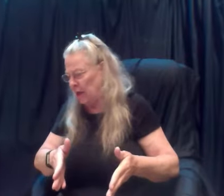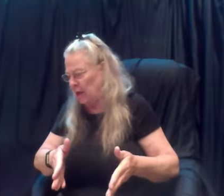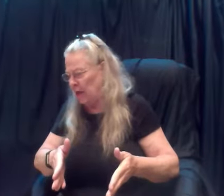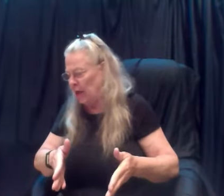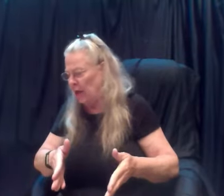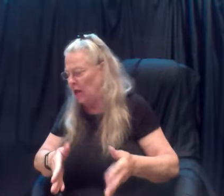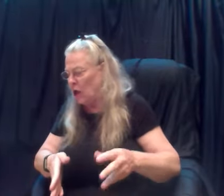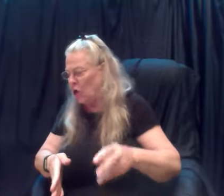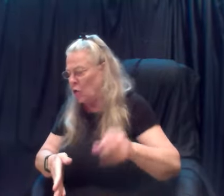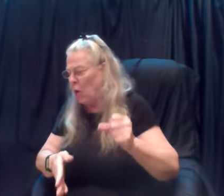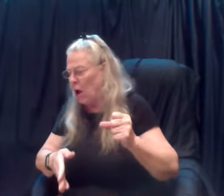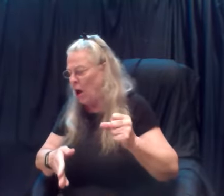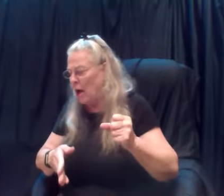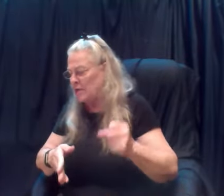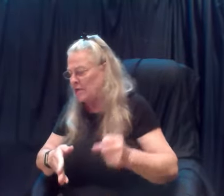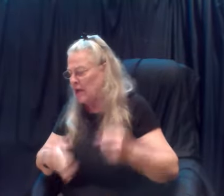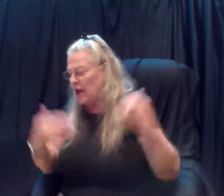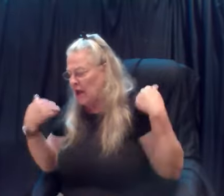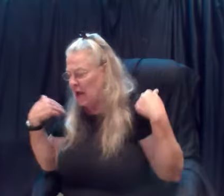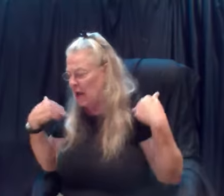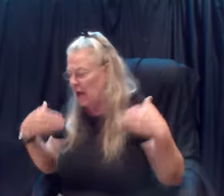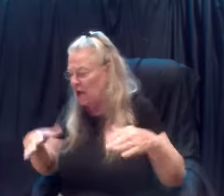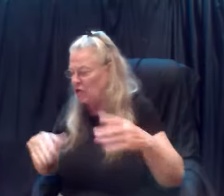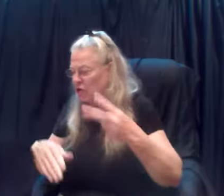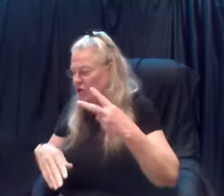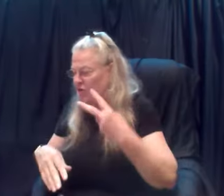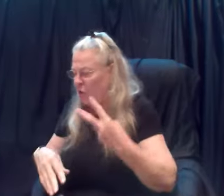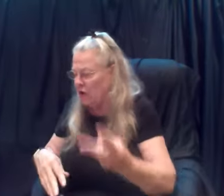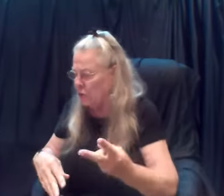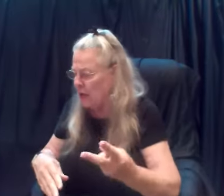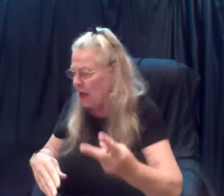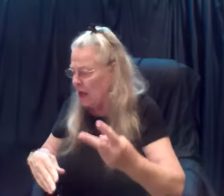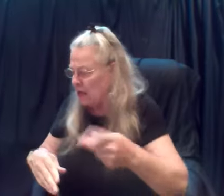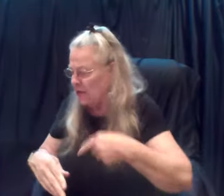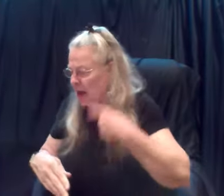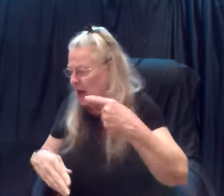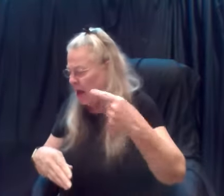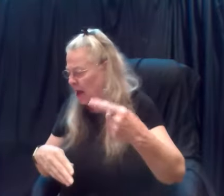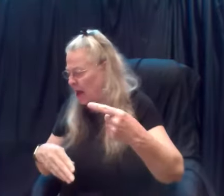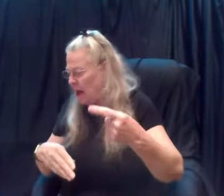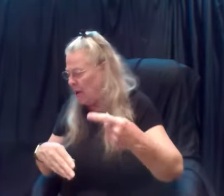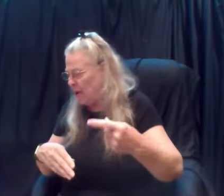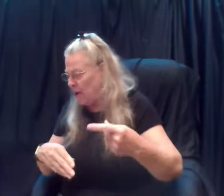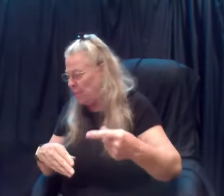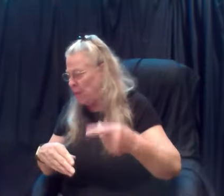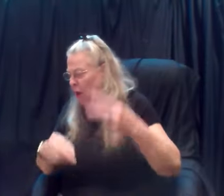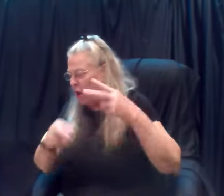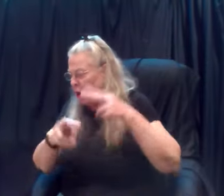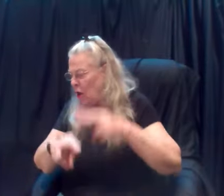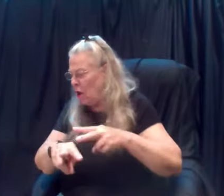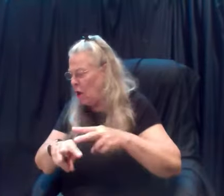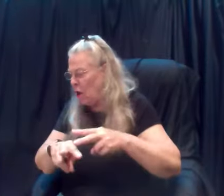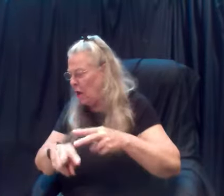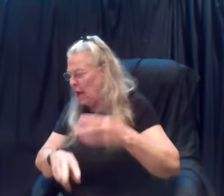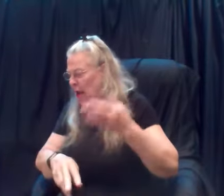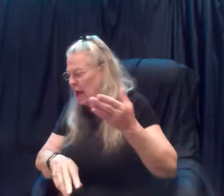Magdalene, 'twas the angel's voice which said, Lo, he